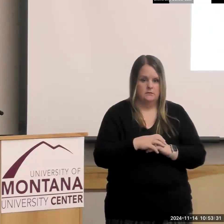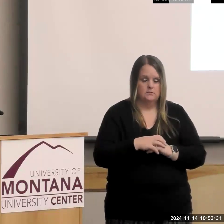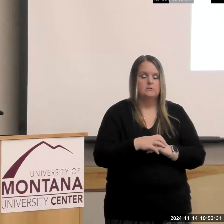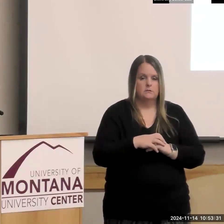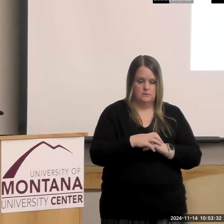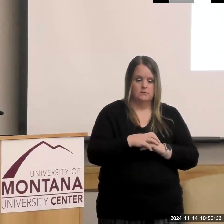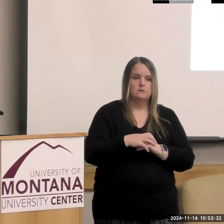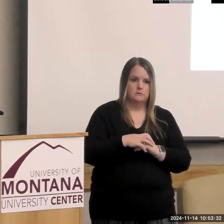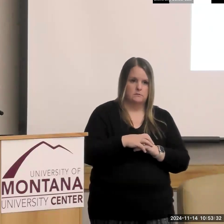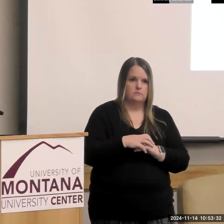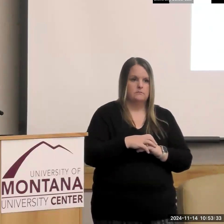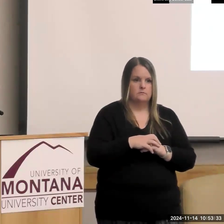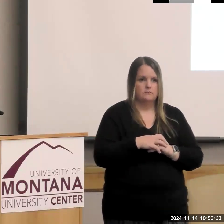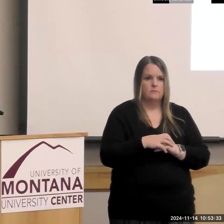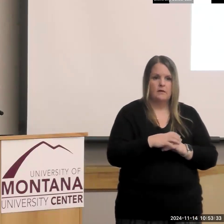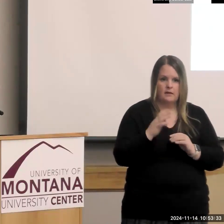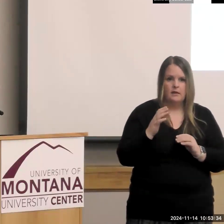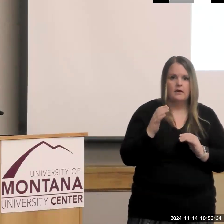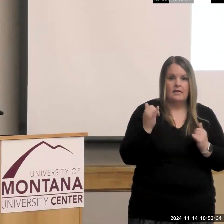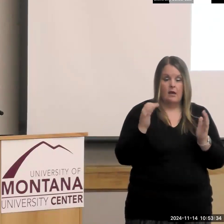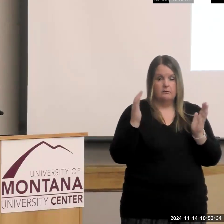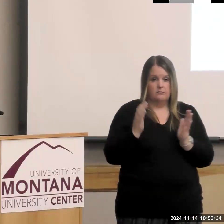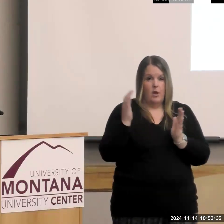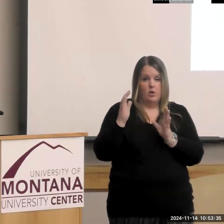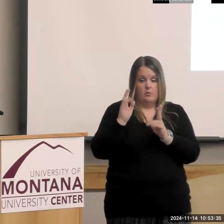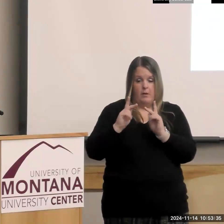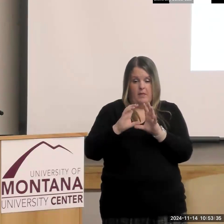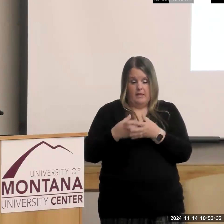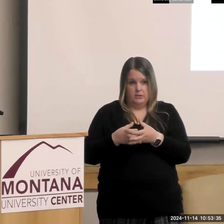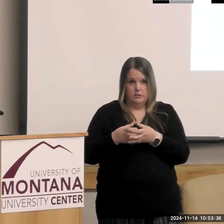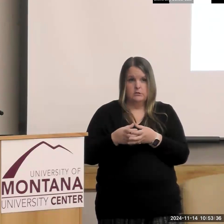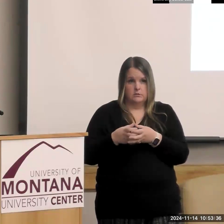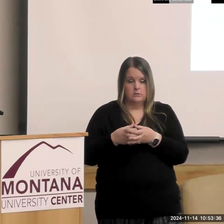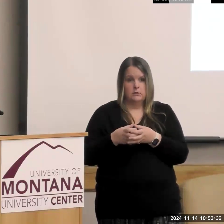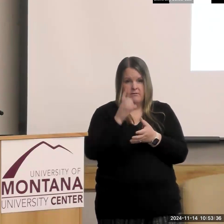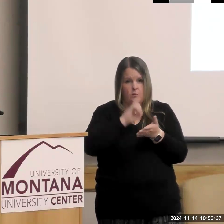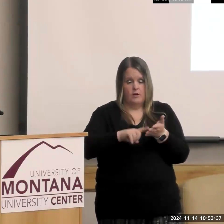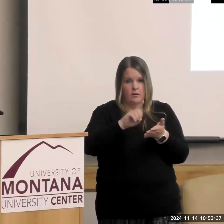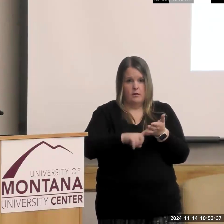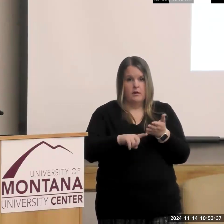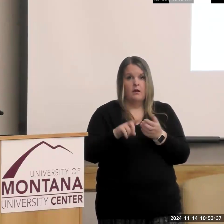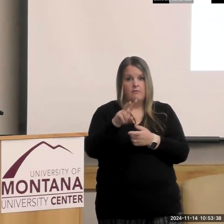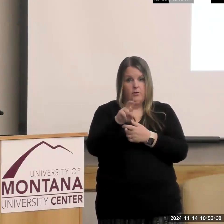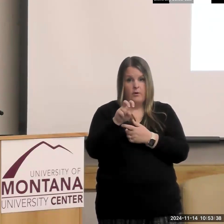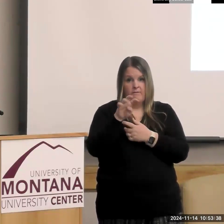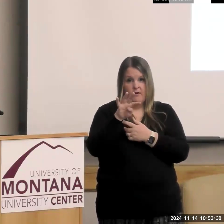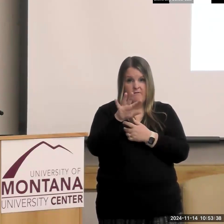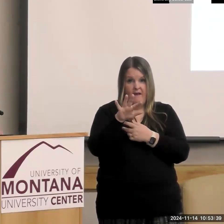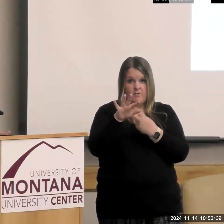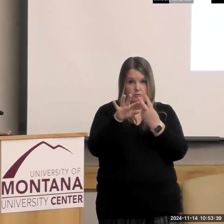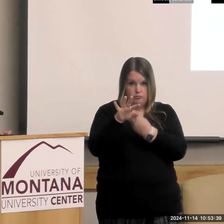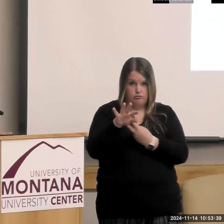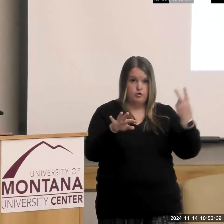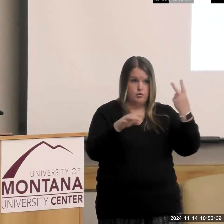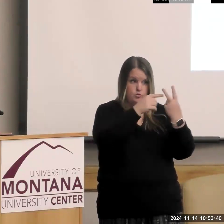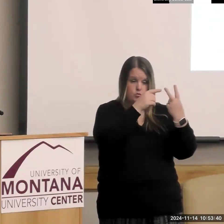So now we have a slightly smaller population within the research here. 2 of 245 identified goals